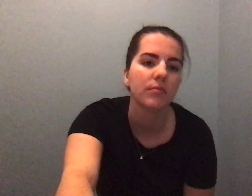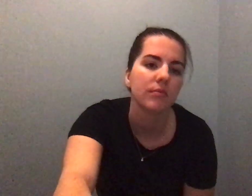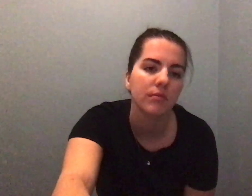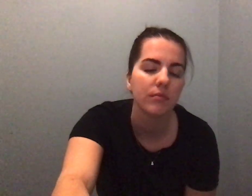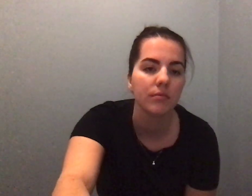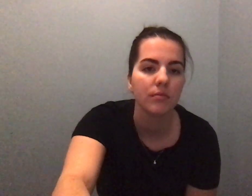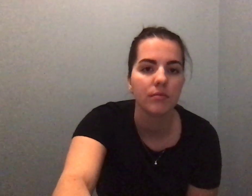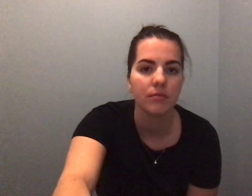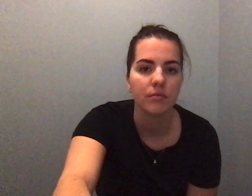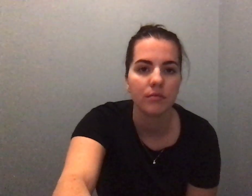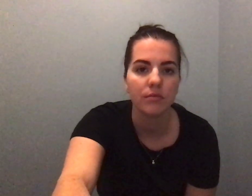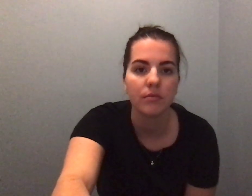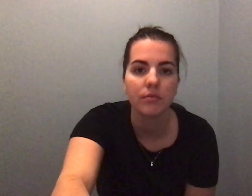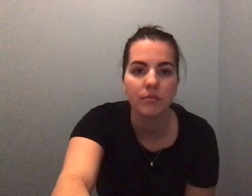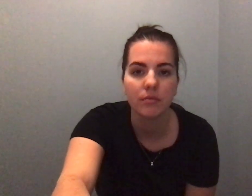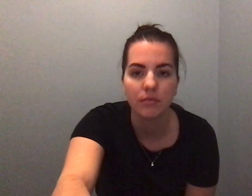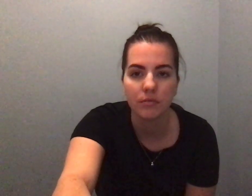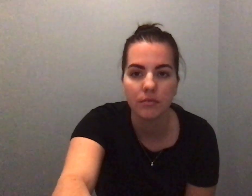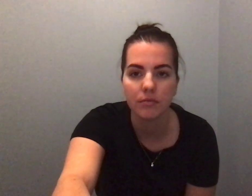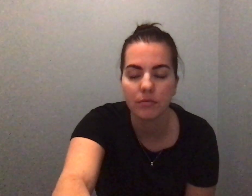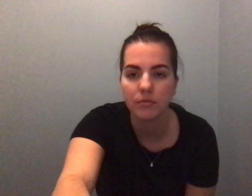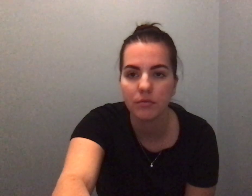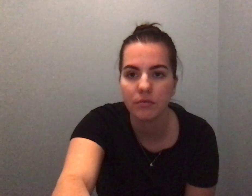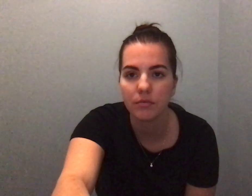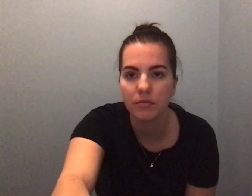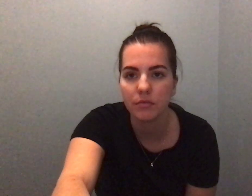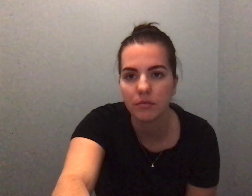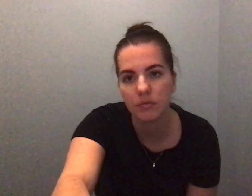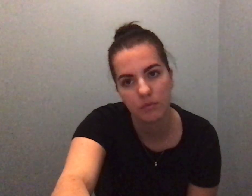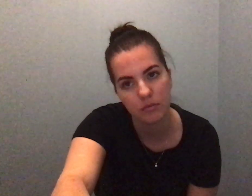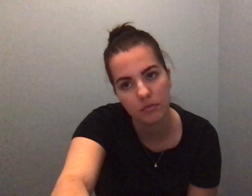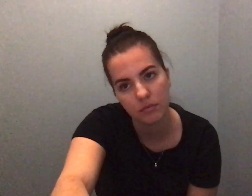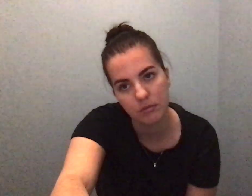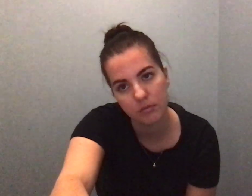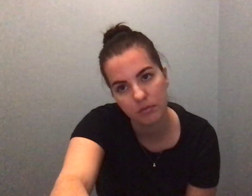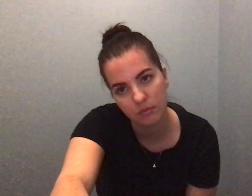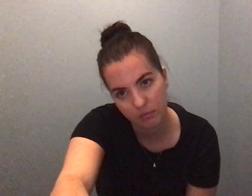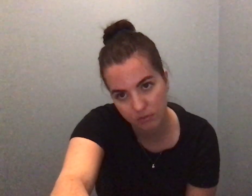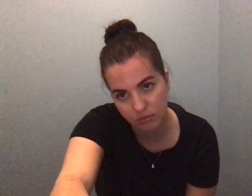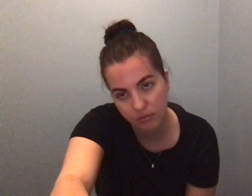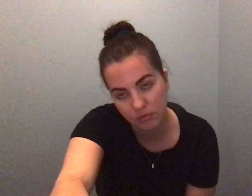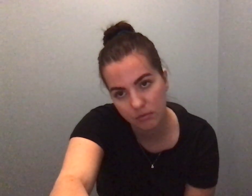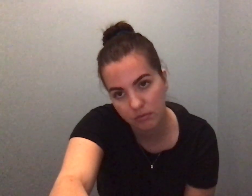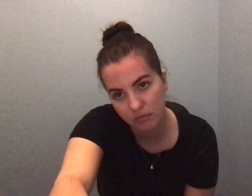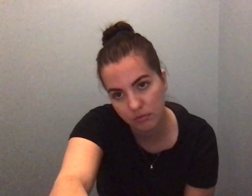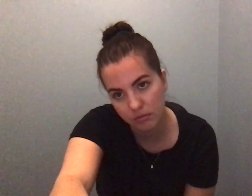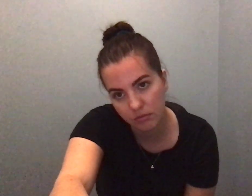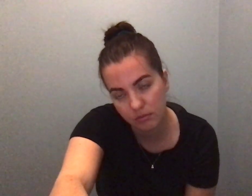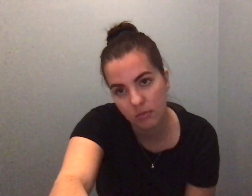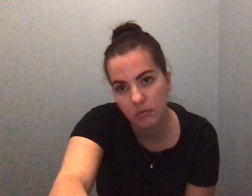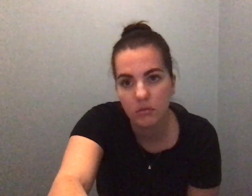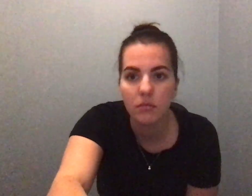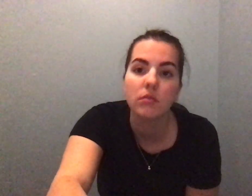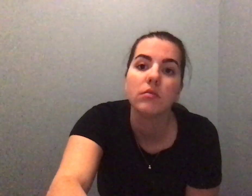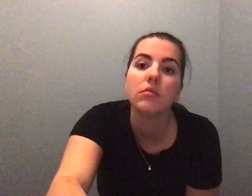to be the same. It's just that the water has a higher specific heat capacity, and so it's able to absorb more energy before it starts to change its